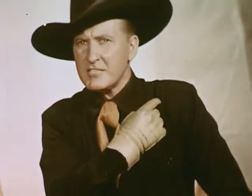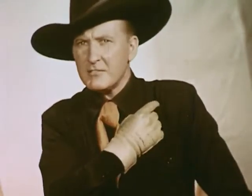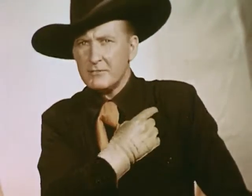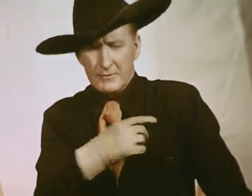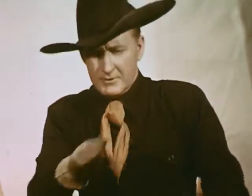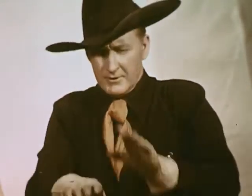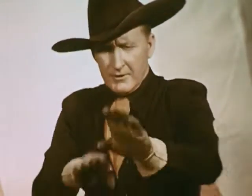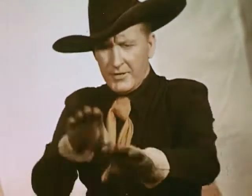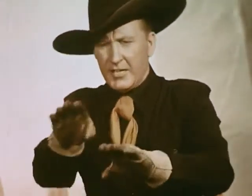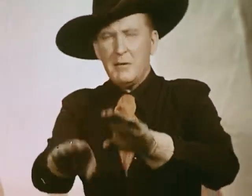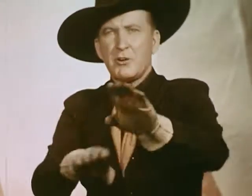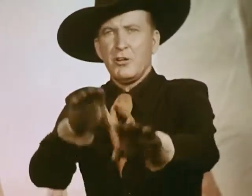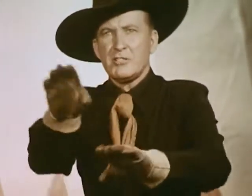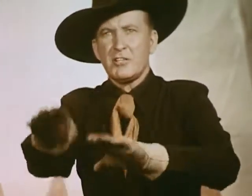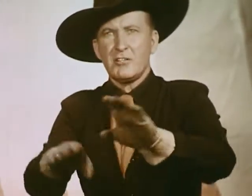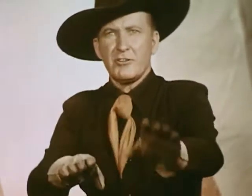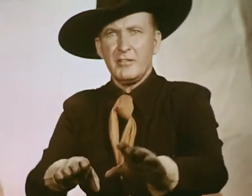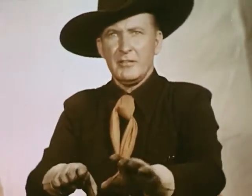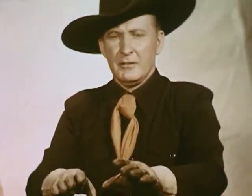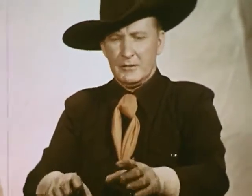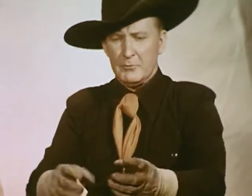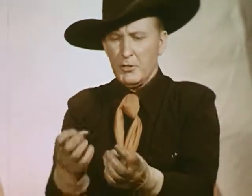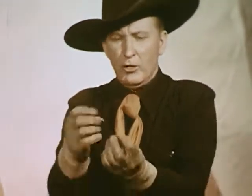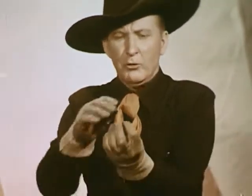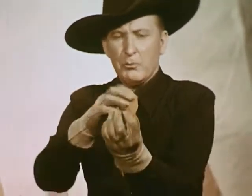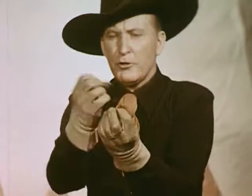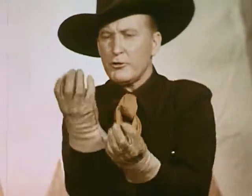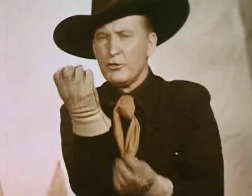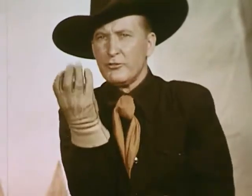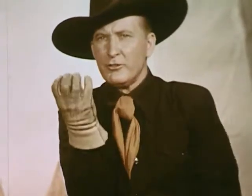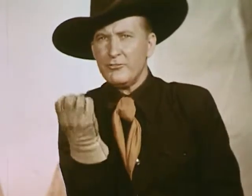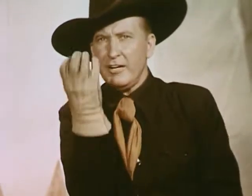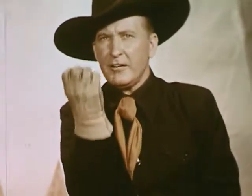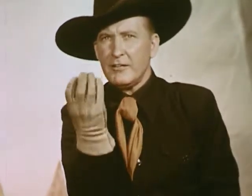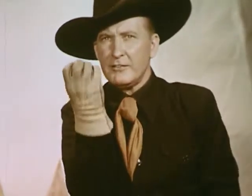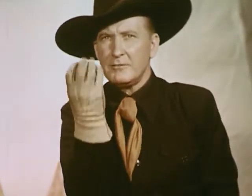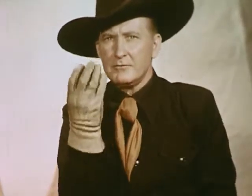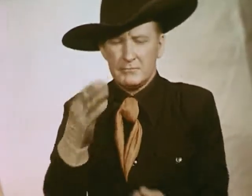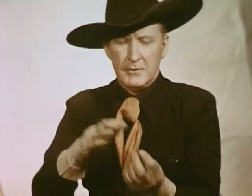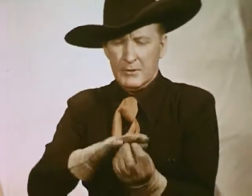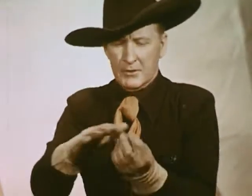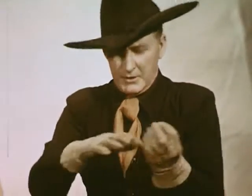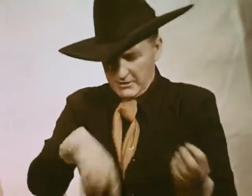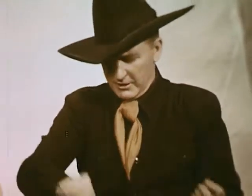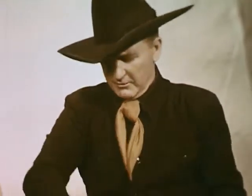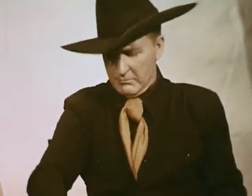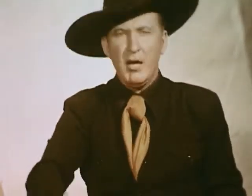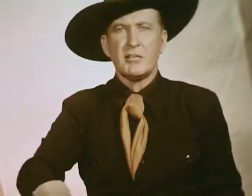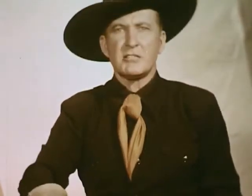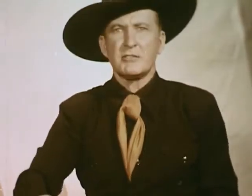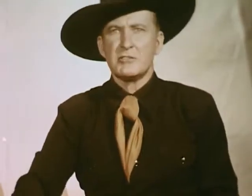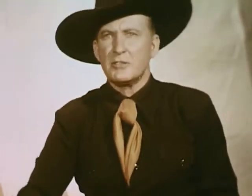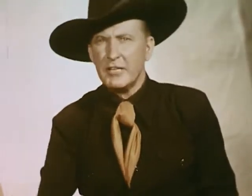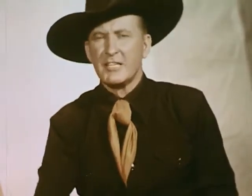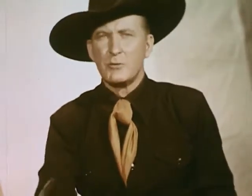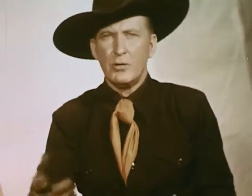east, they came across a country that had been all burned over, fire. And their moccasins and their legs were